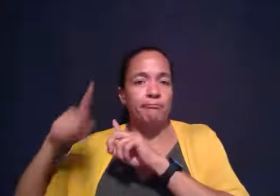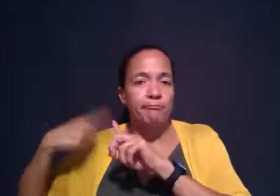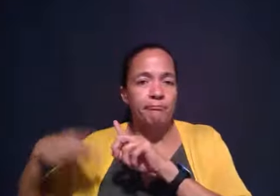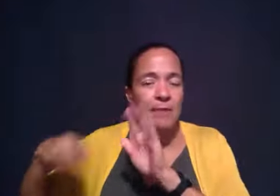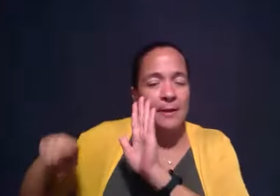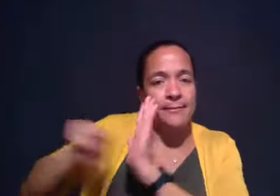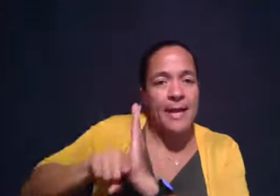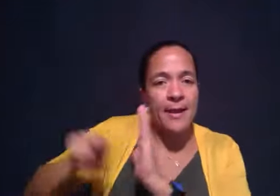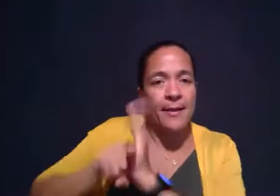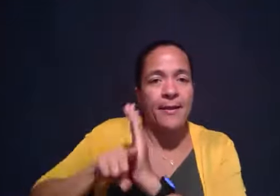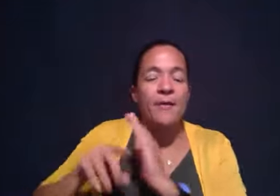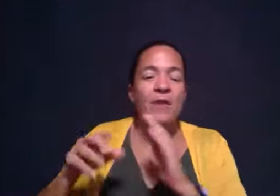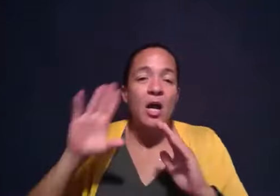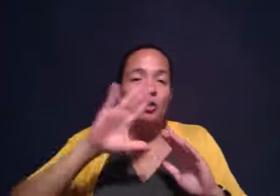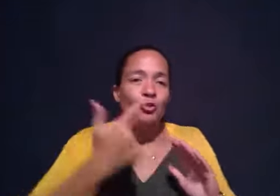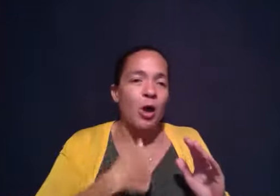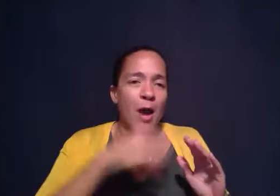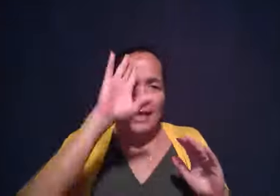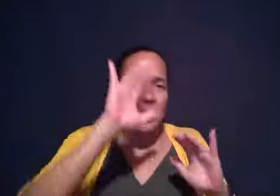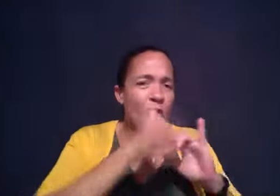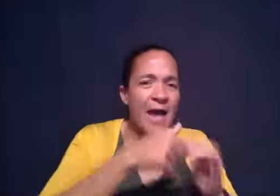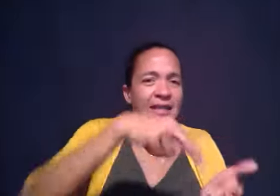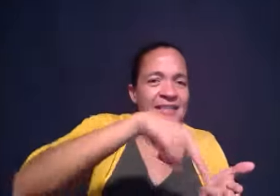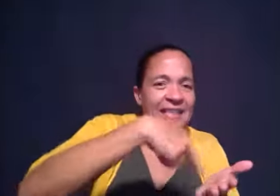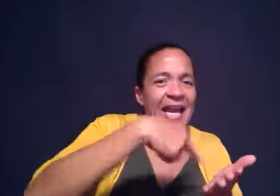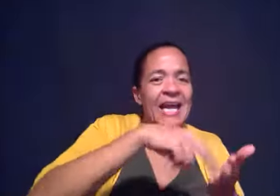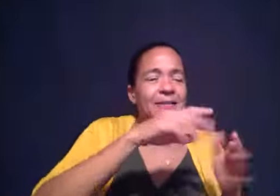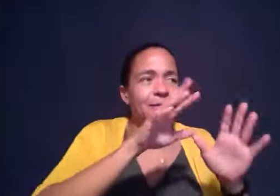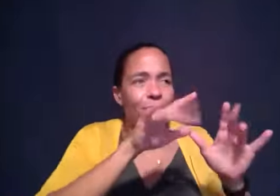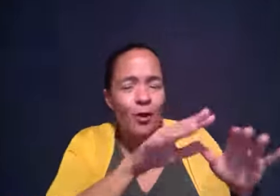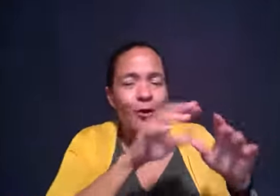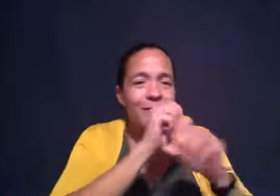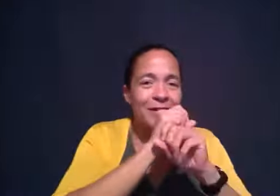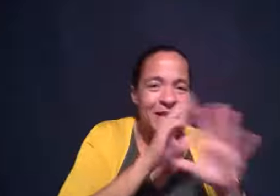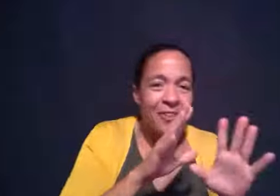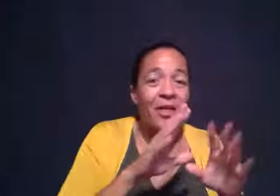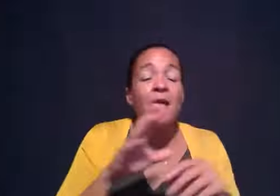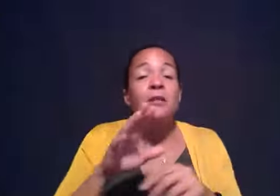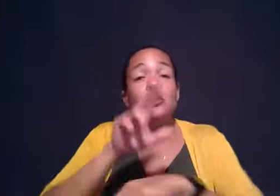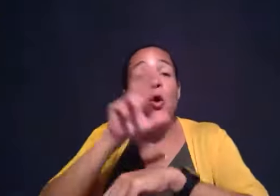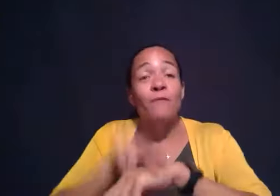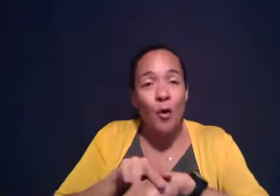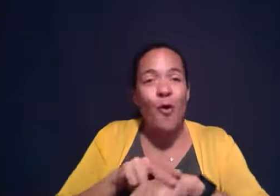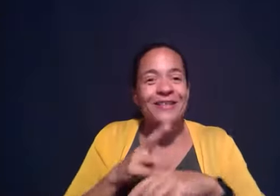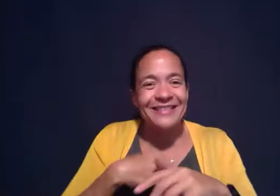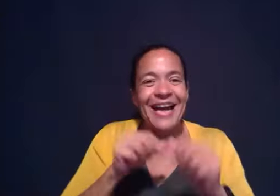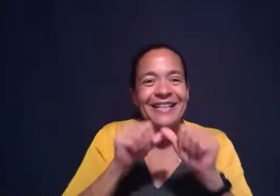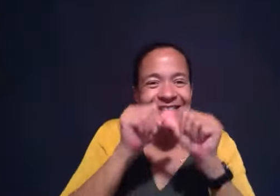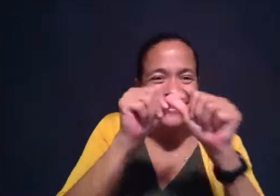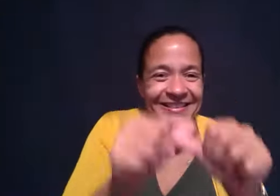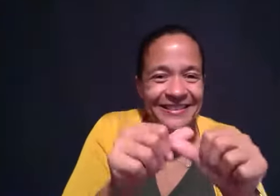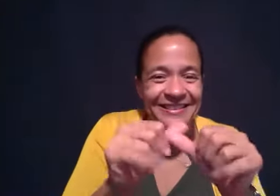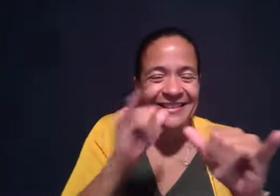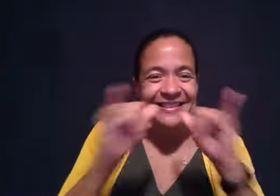I drank. And that's where my drinking career began. And I'm just going to kind of try and fast forward to where